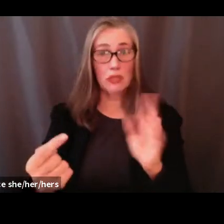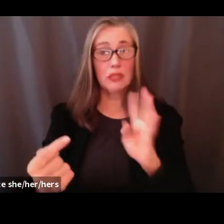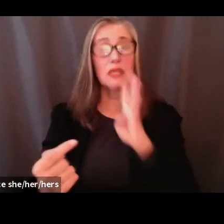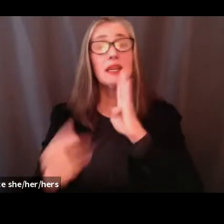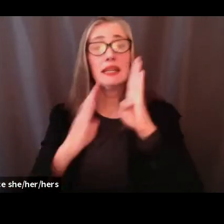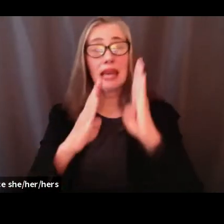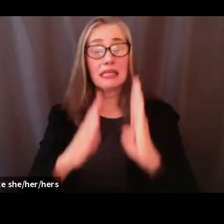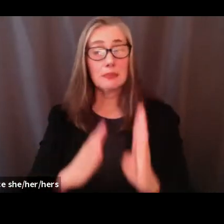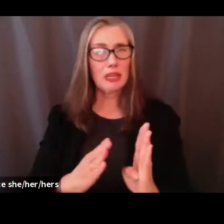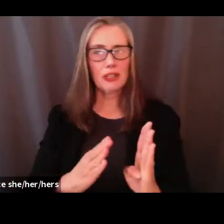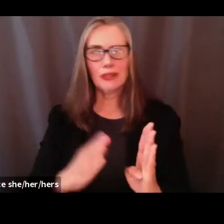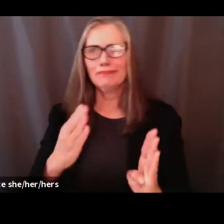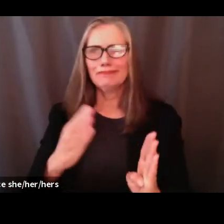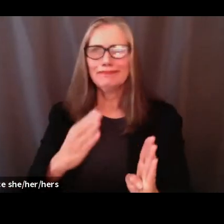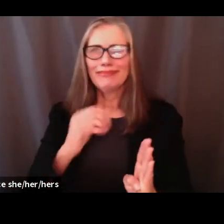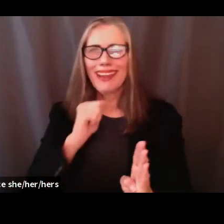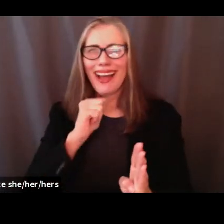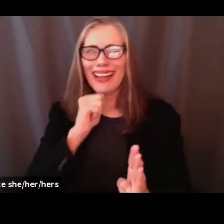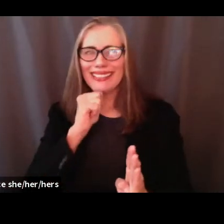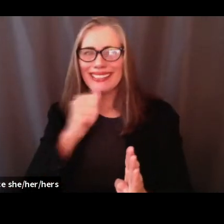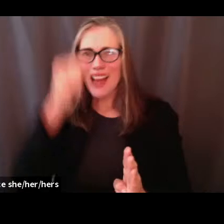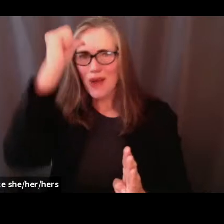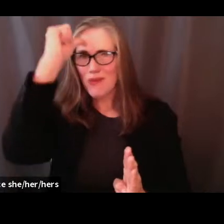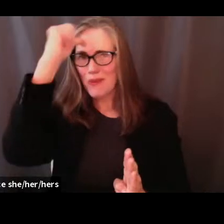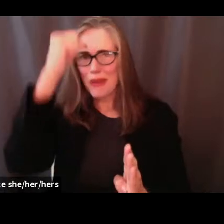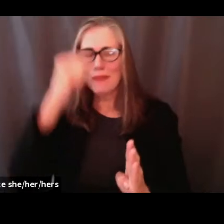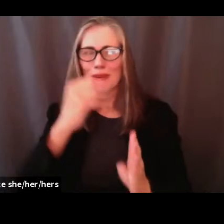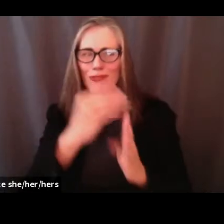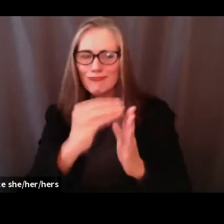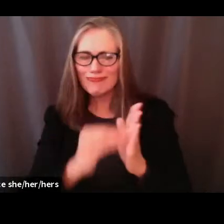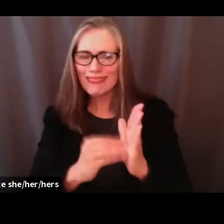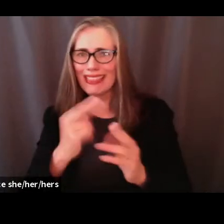I didn't keep track. I hope staff did.